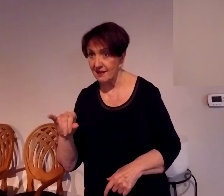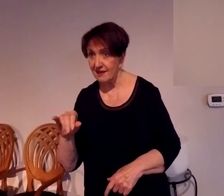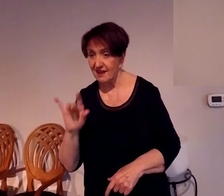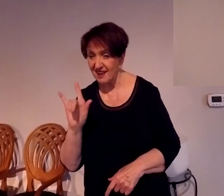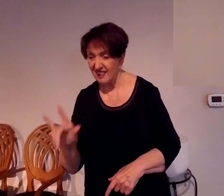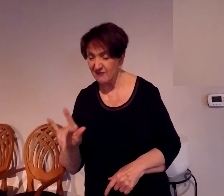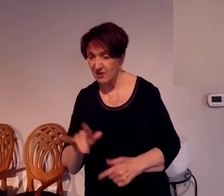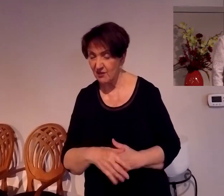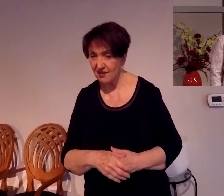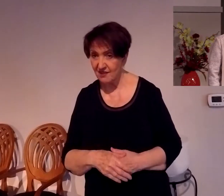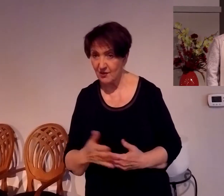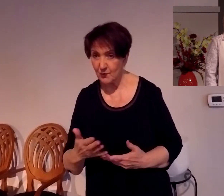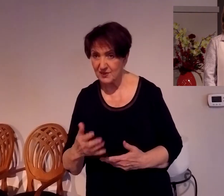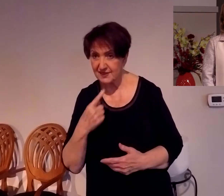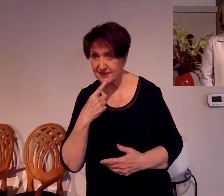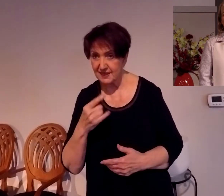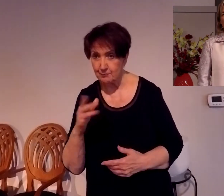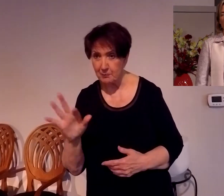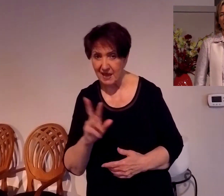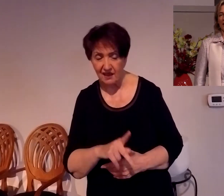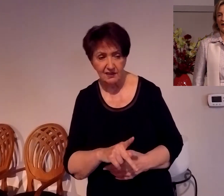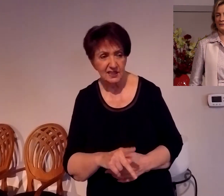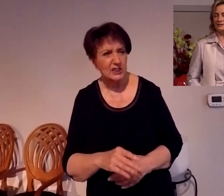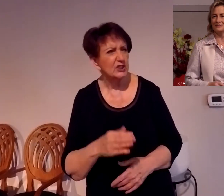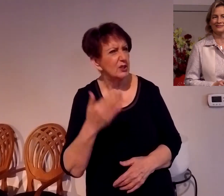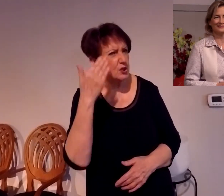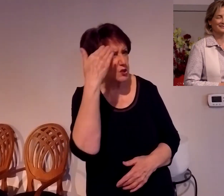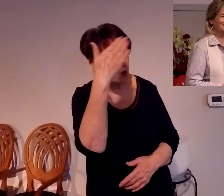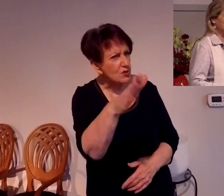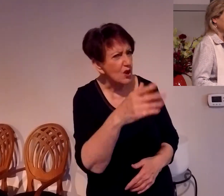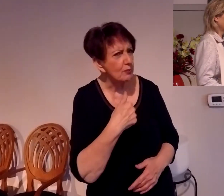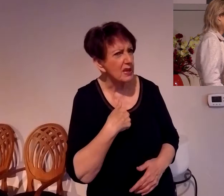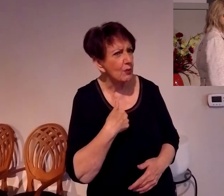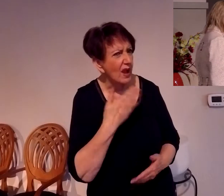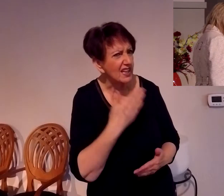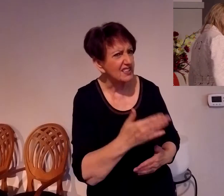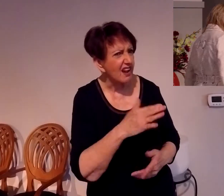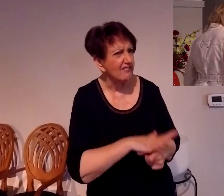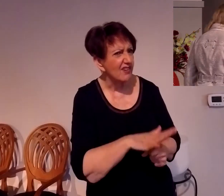She said, Karen, you don't know me well enough.